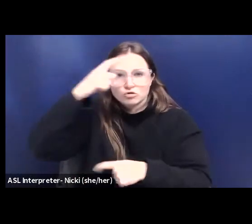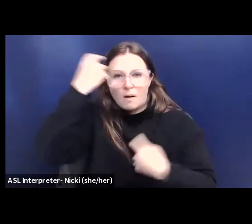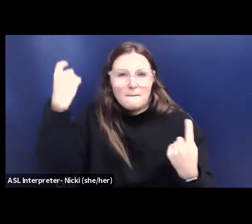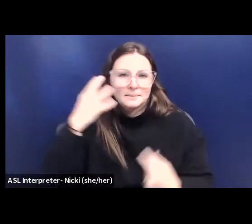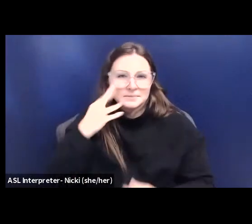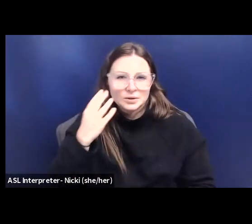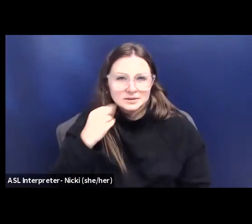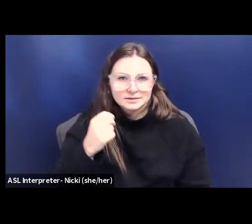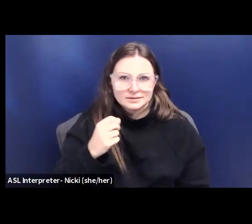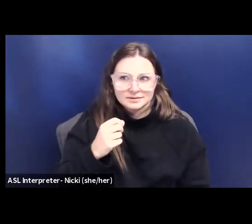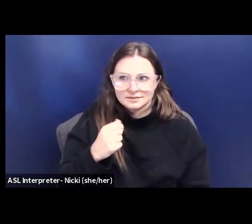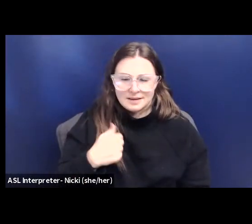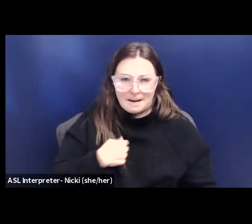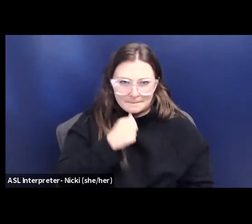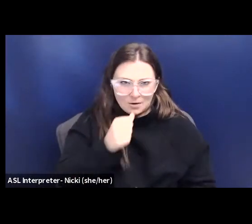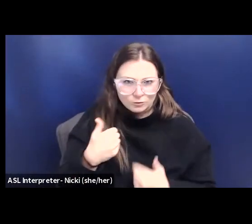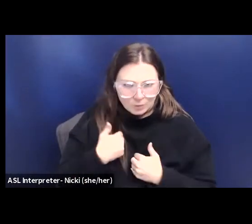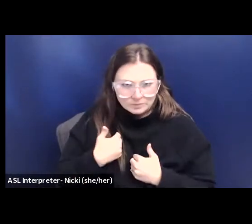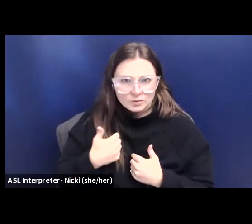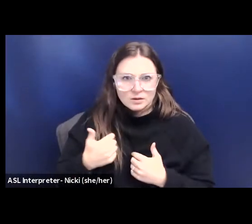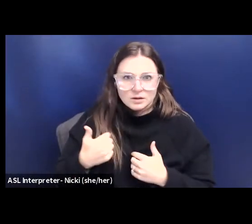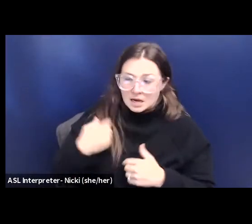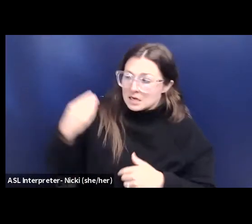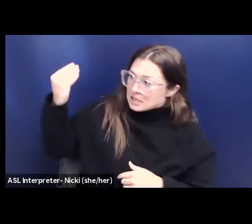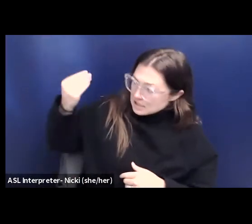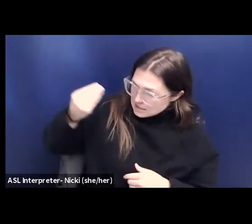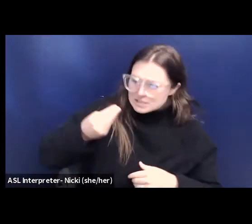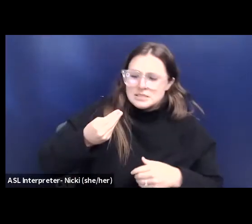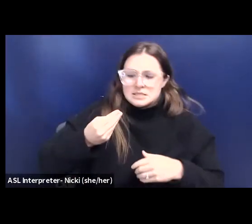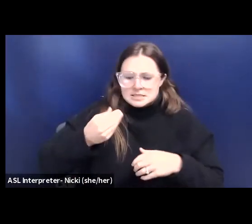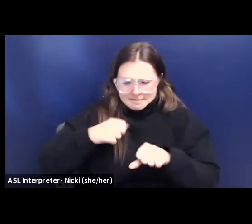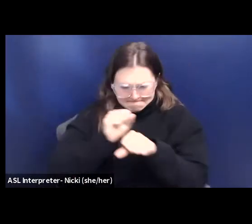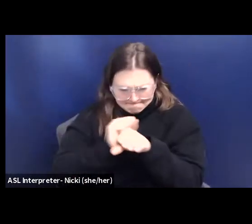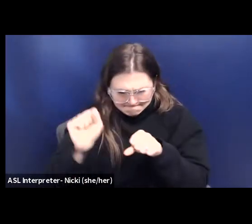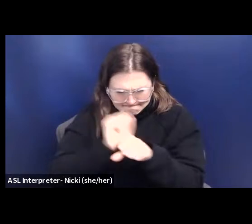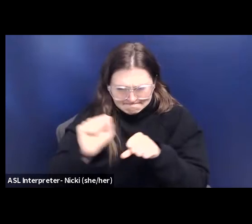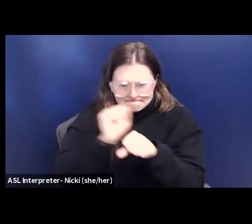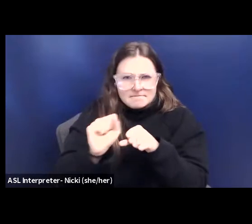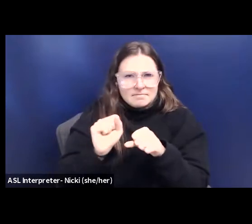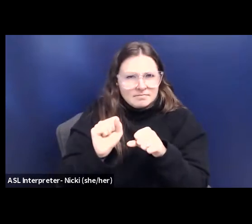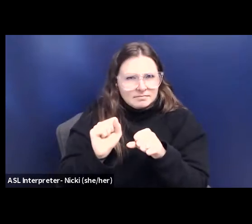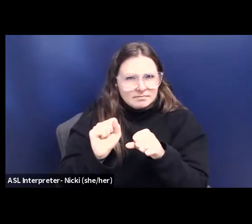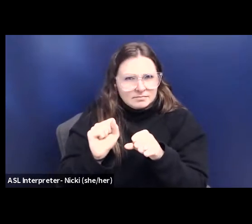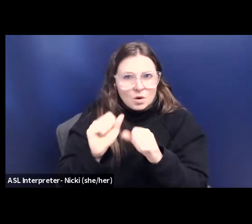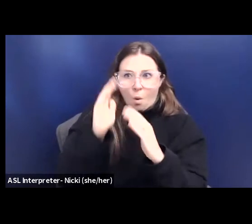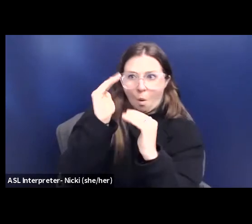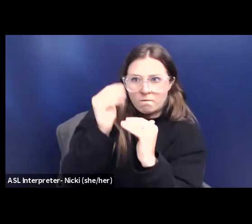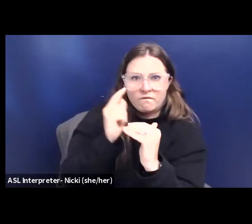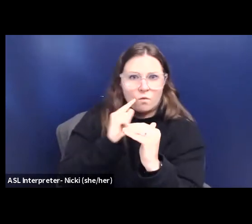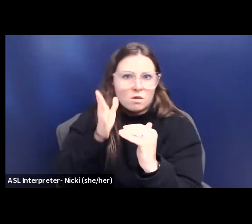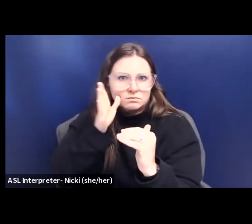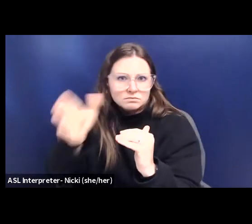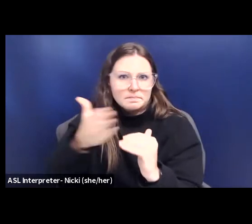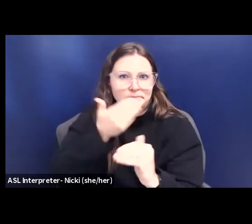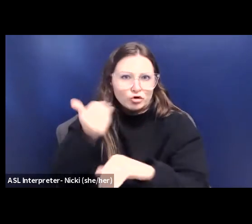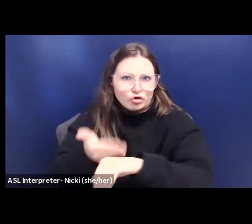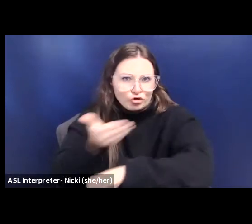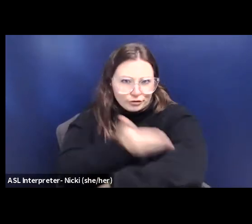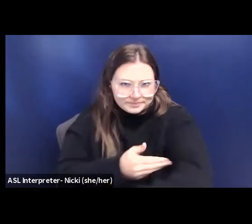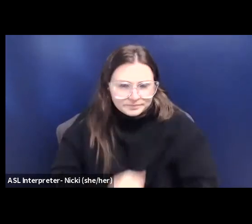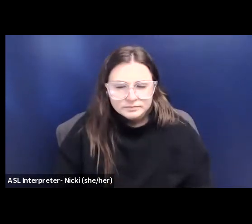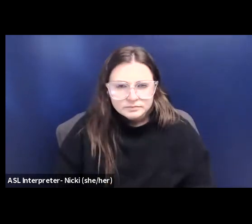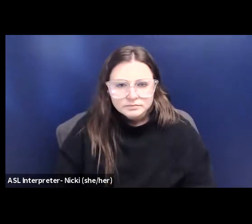So when we've experienced harm from systems, the first thing that we have to do is tend to our own healing,